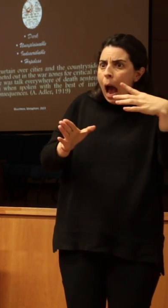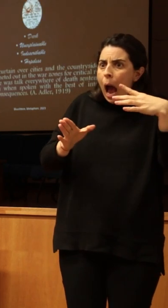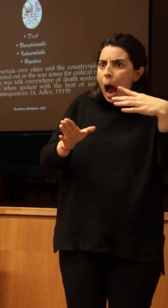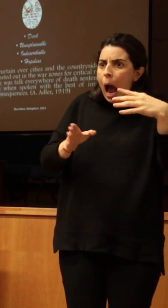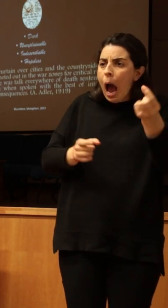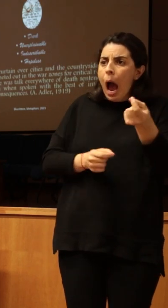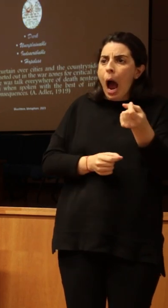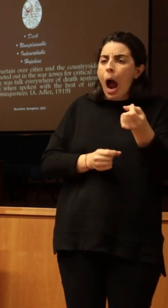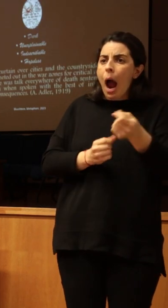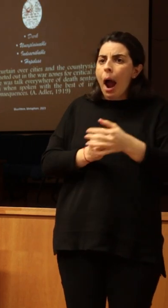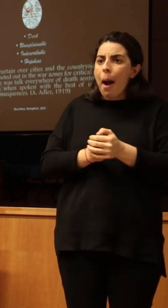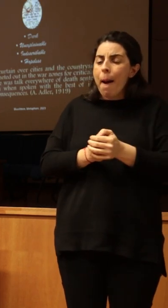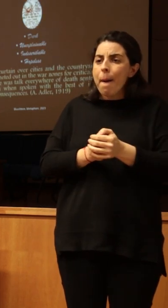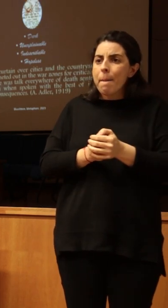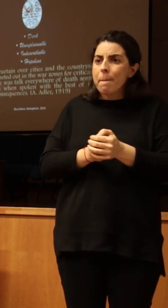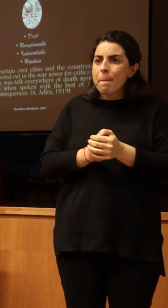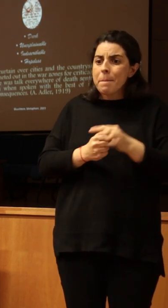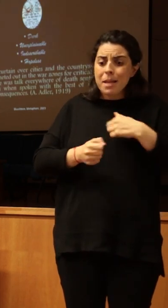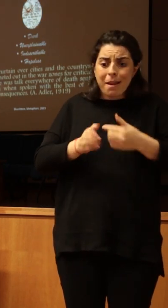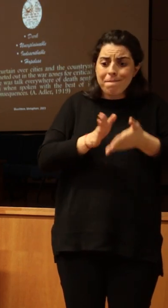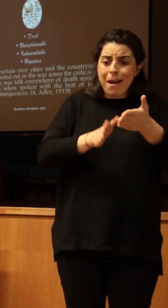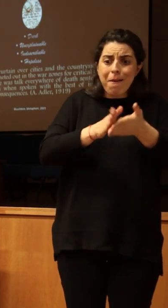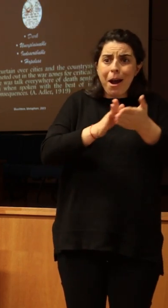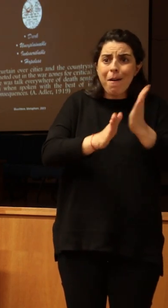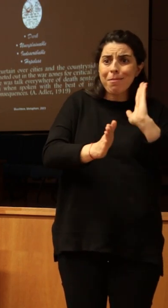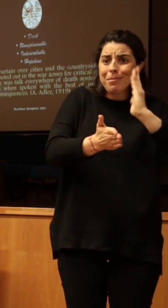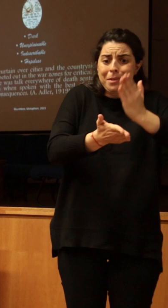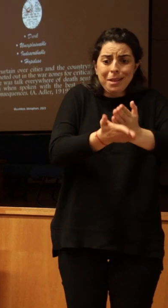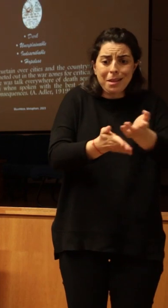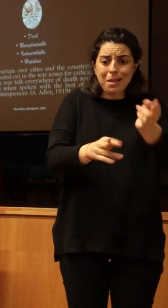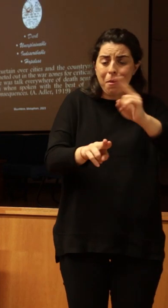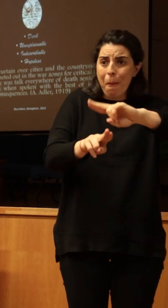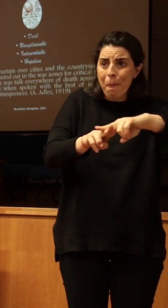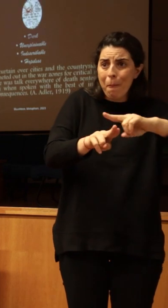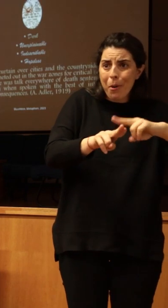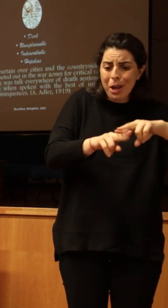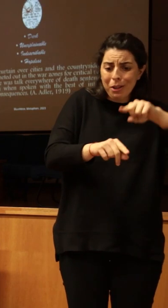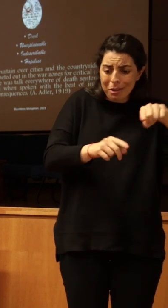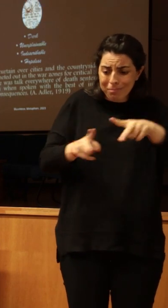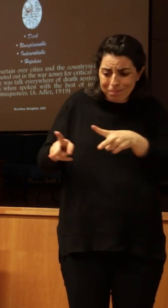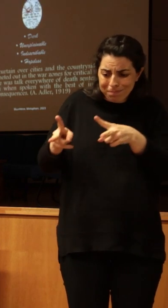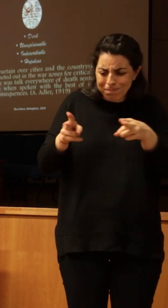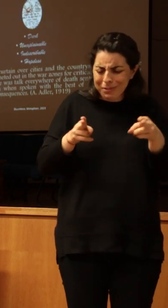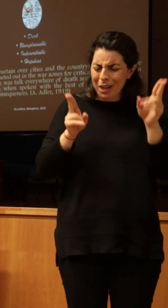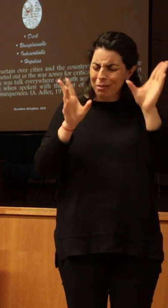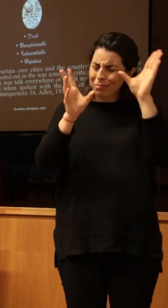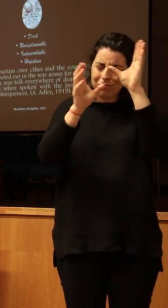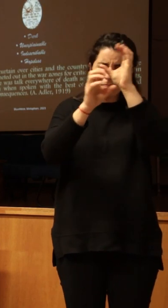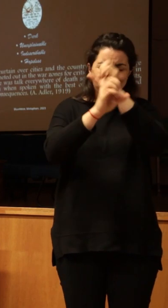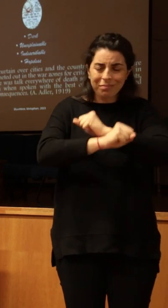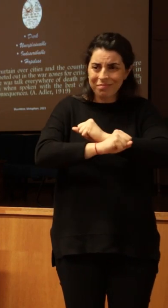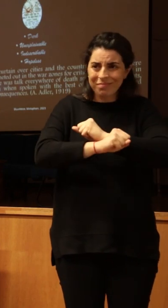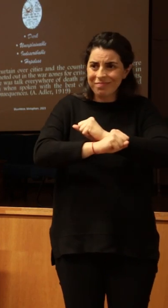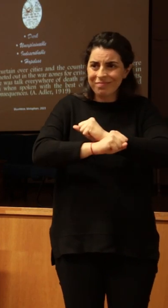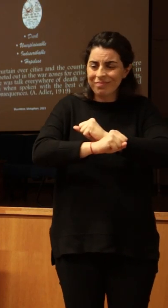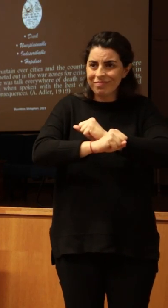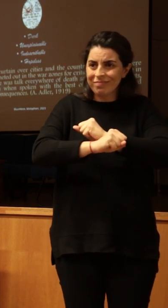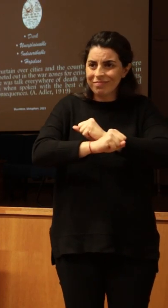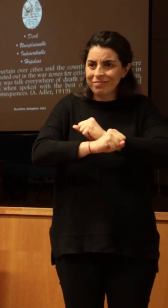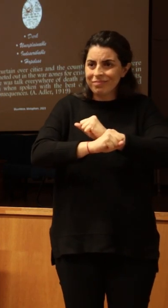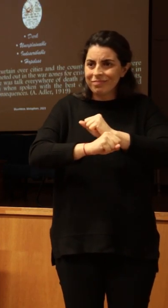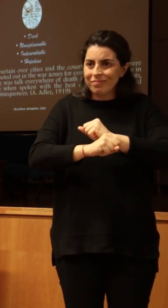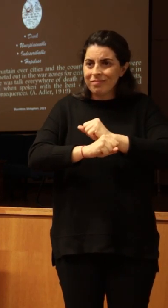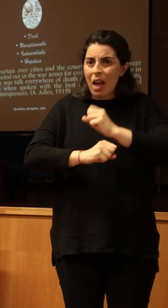inesperado. So the times were dark. Entonces el tiempo era un tiempo oscuro. There were a lot of things were unexplainable, muchas cosas